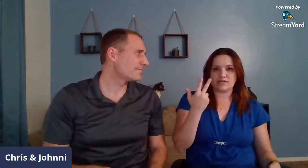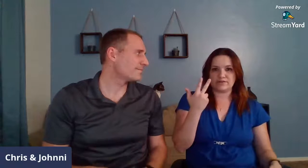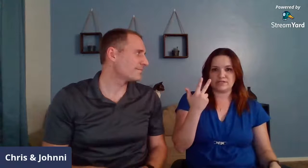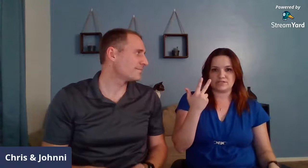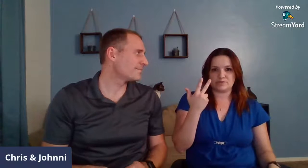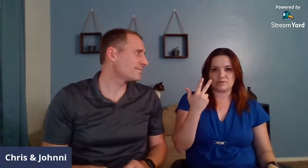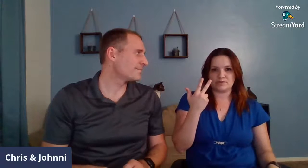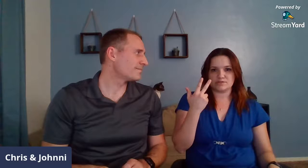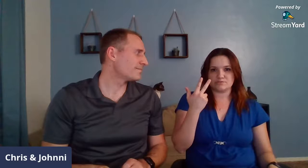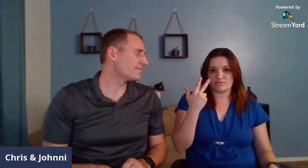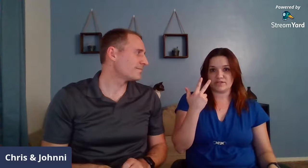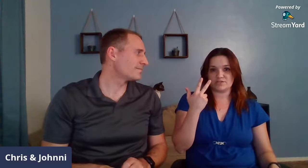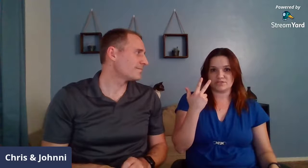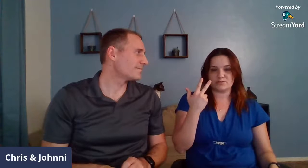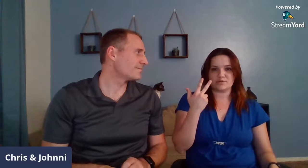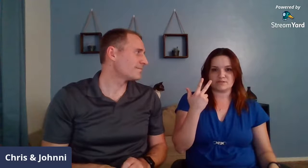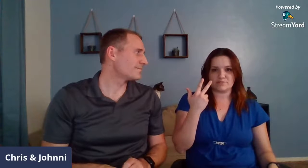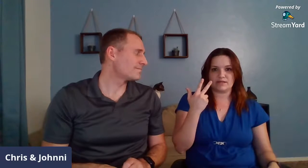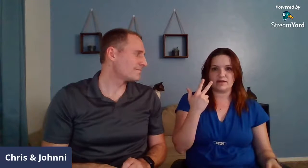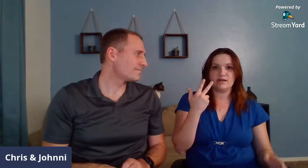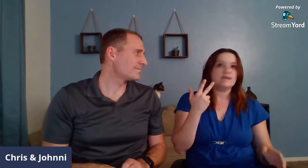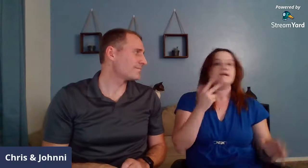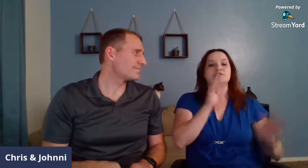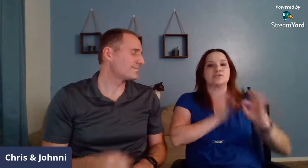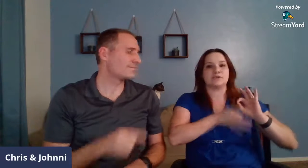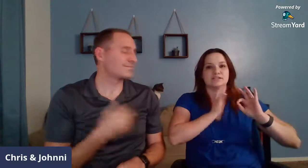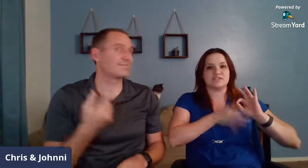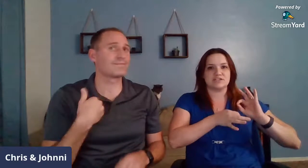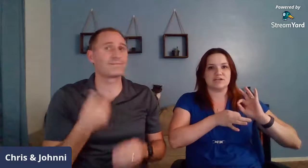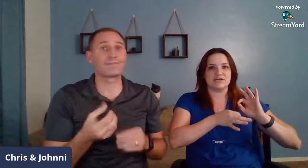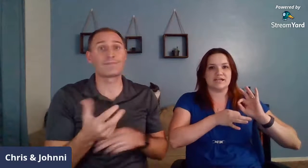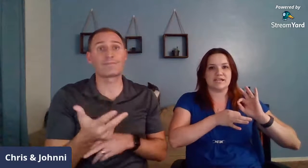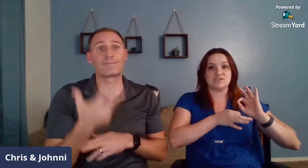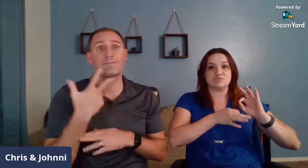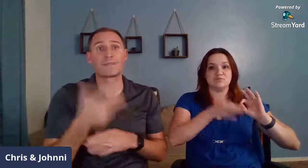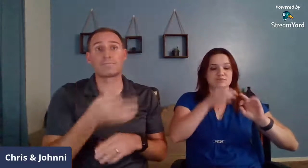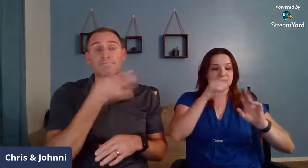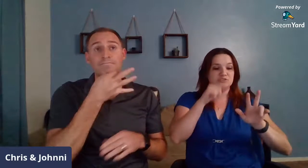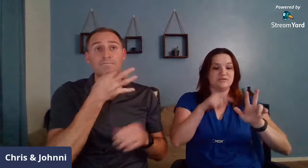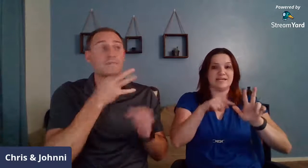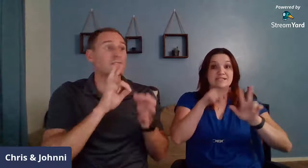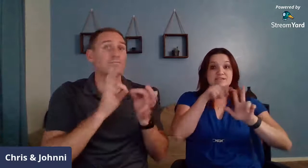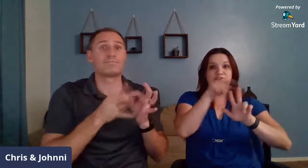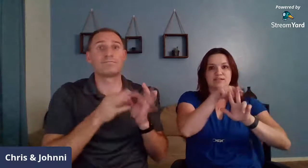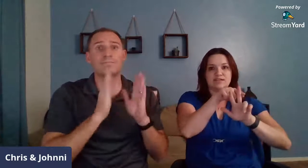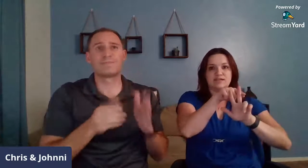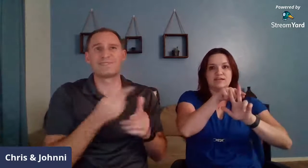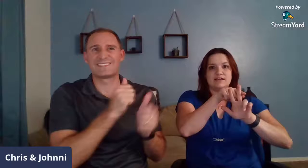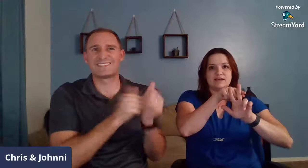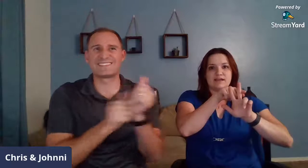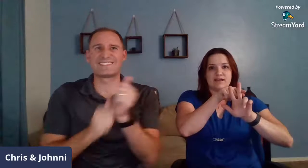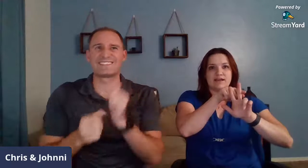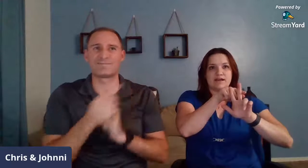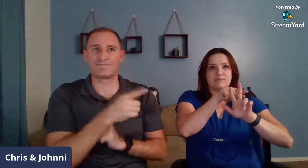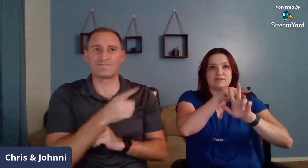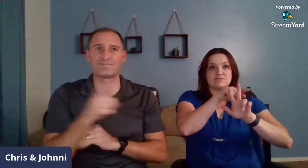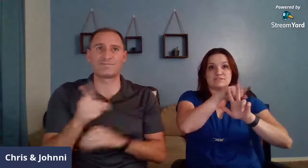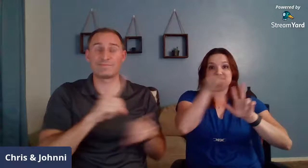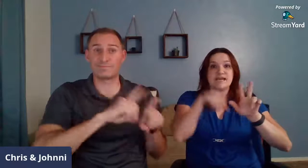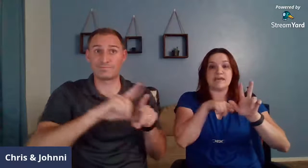different interpreters, professional interpreters up there interpreting the song, and each one was doing it differently. But it was the